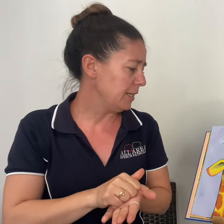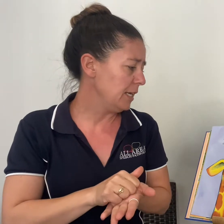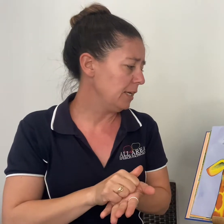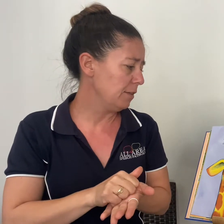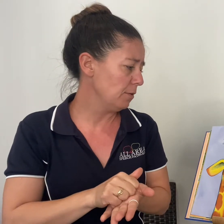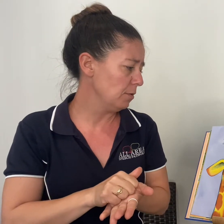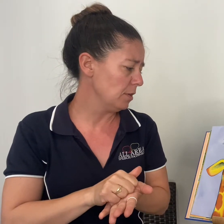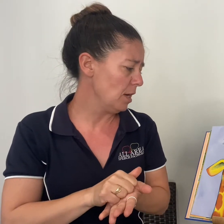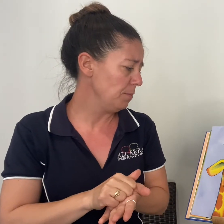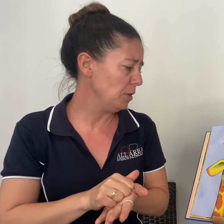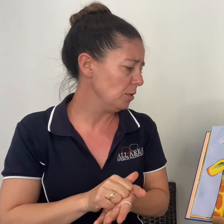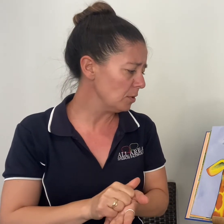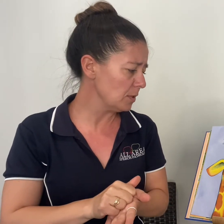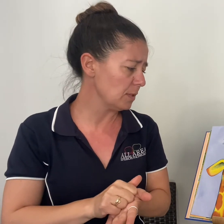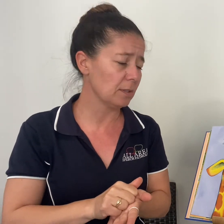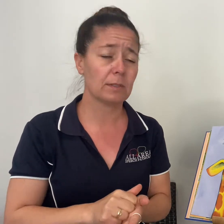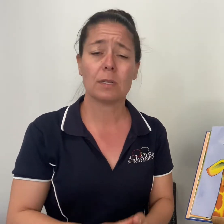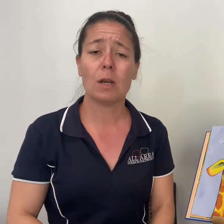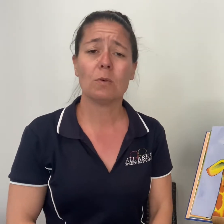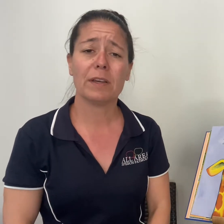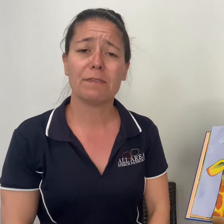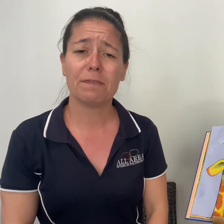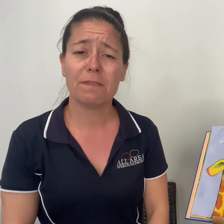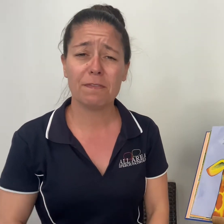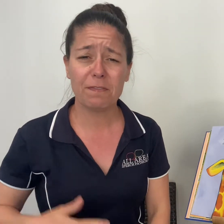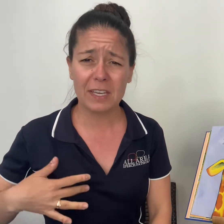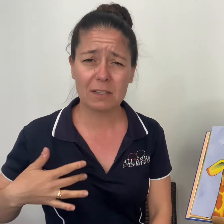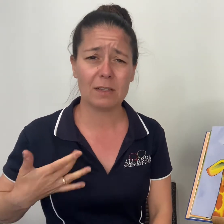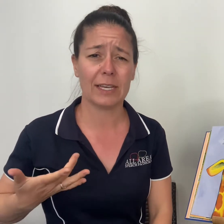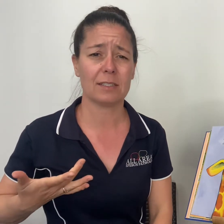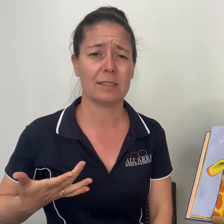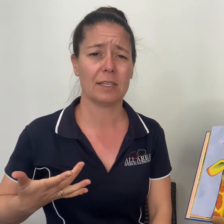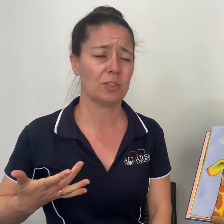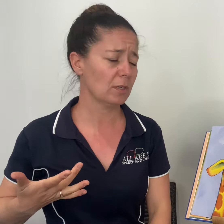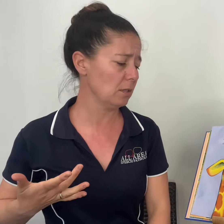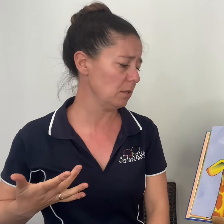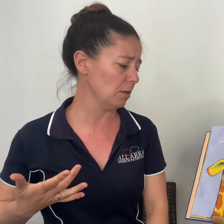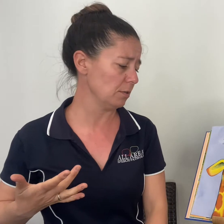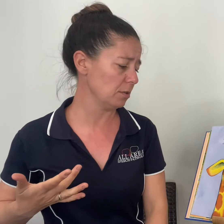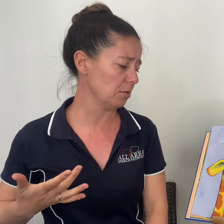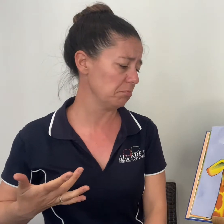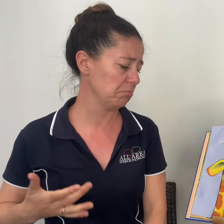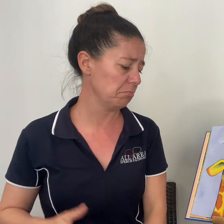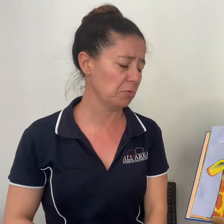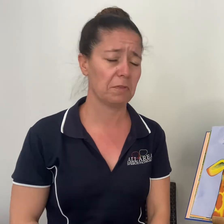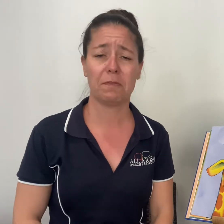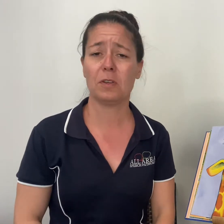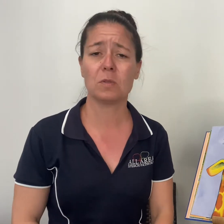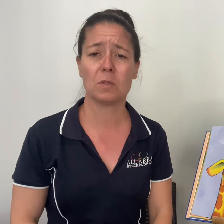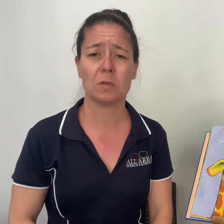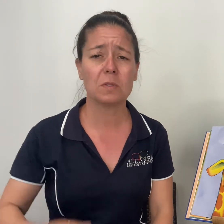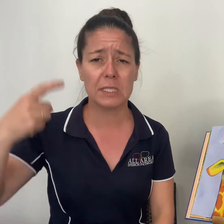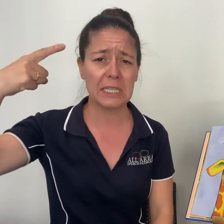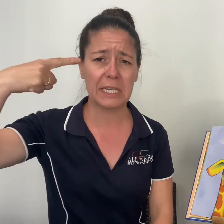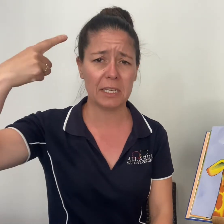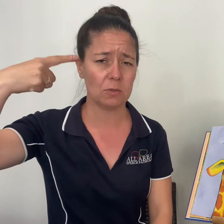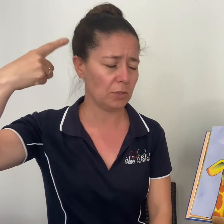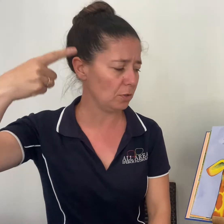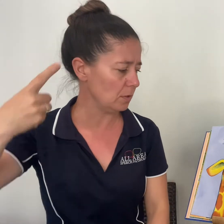he thought, I'm useless. Oh, I feel like such a clot. I feel so silly or